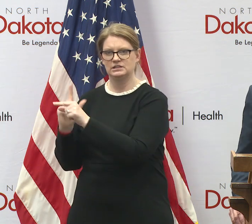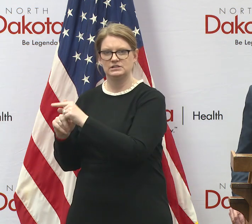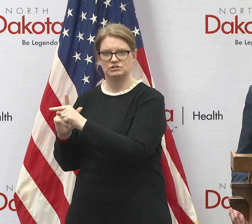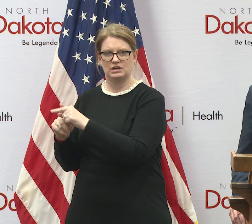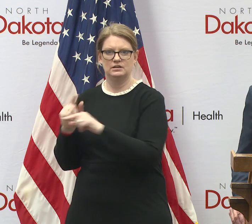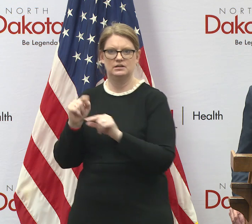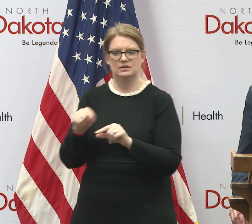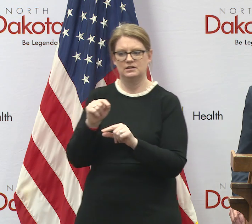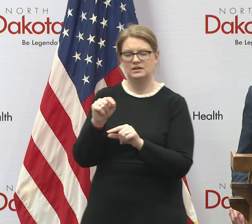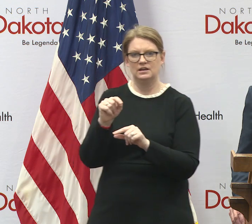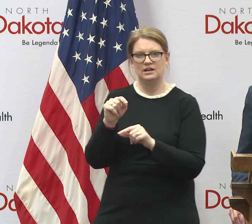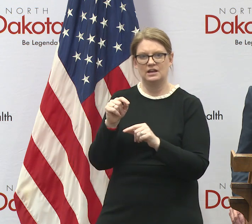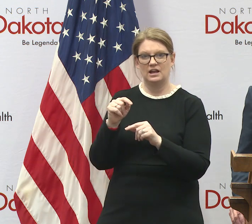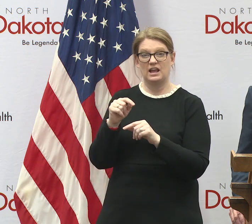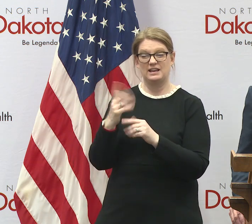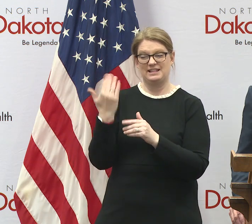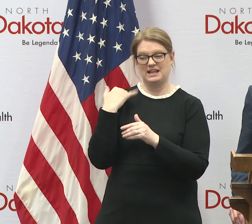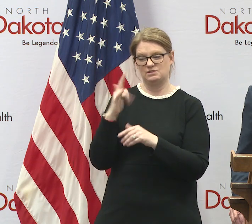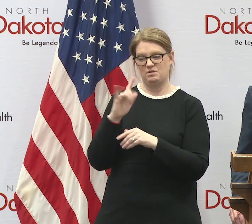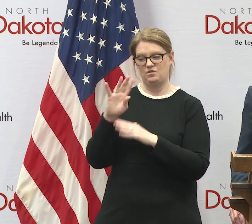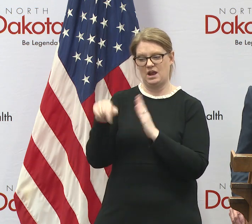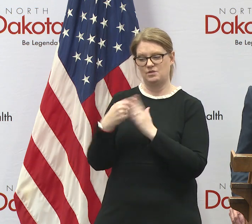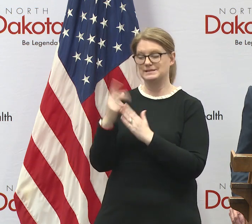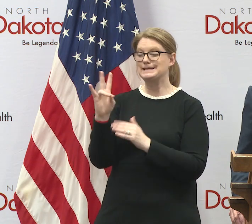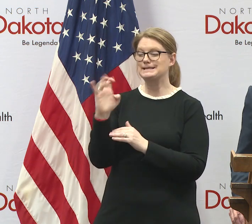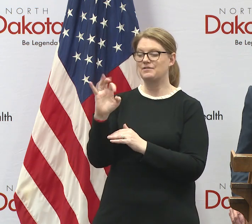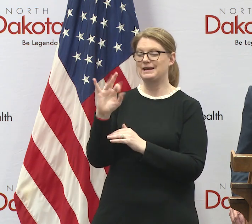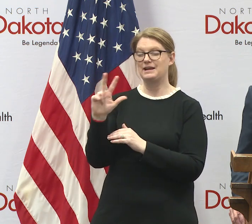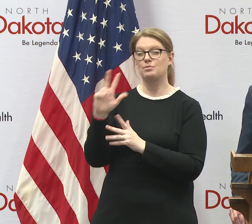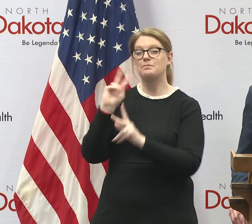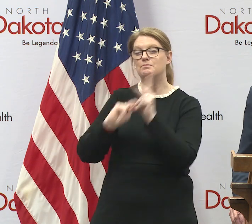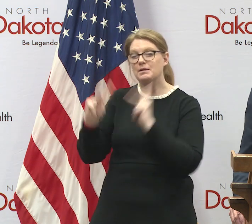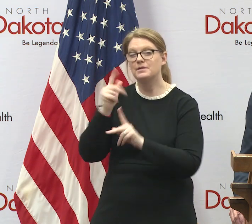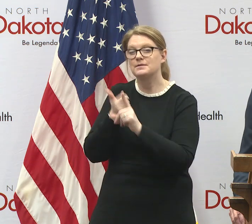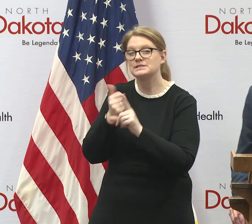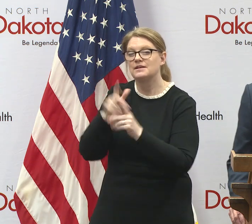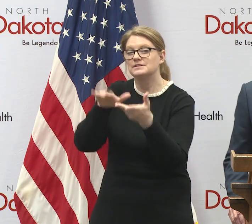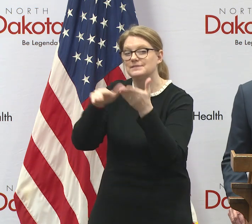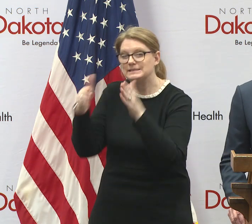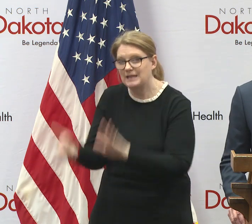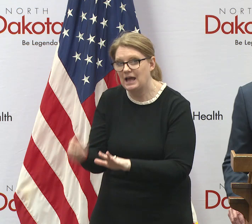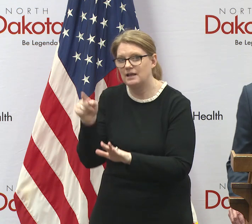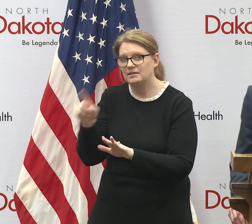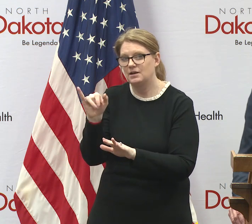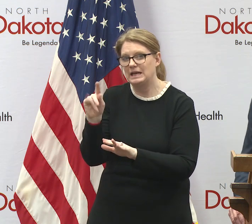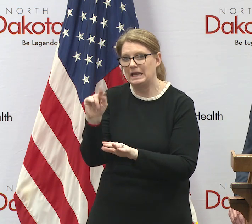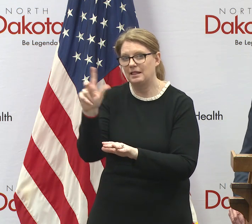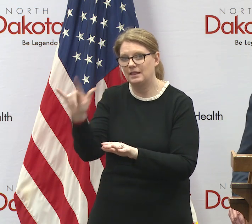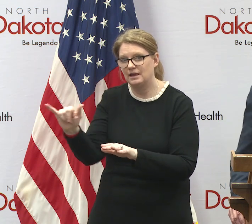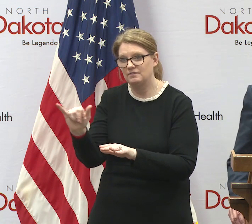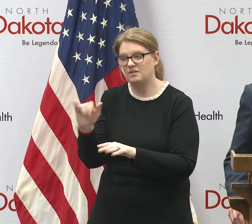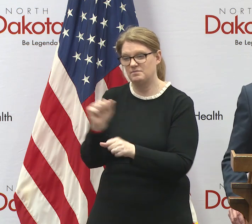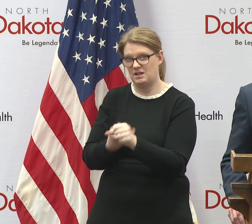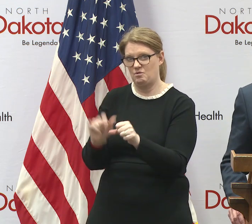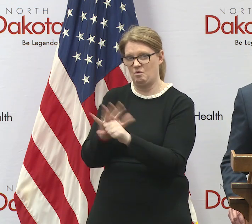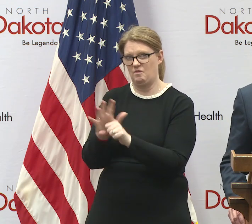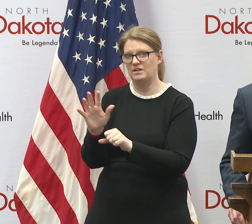leapt up with another 793 people who've passed from the COVID-19 crisis.